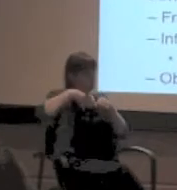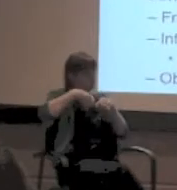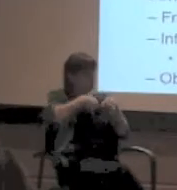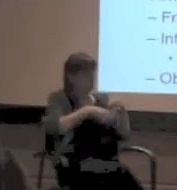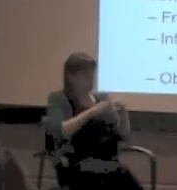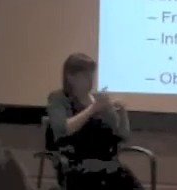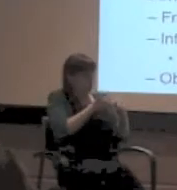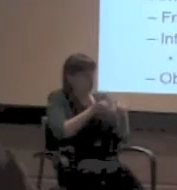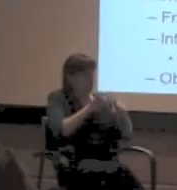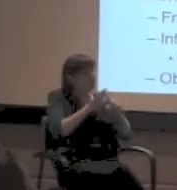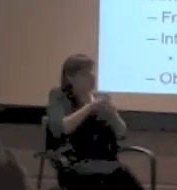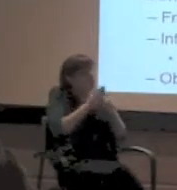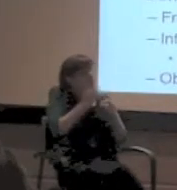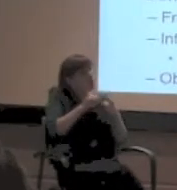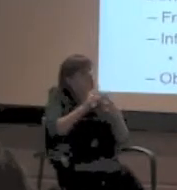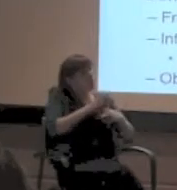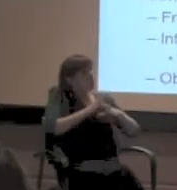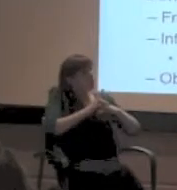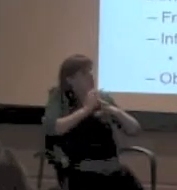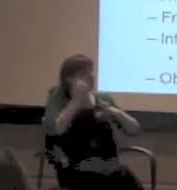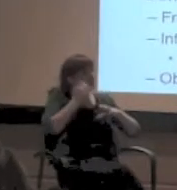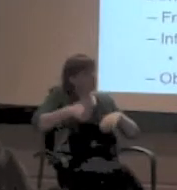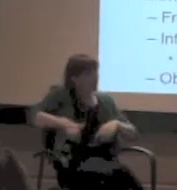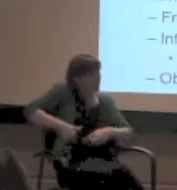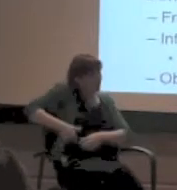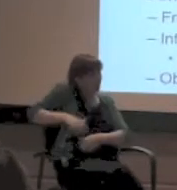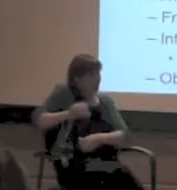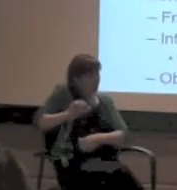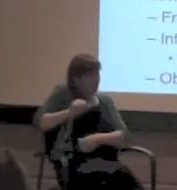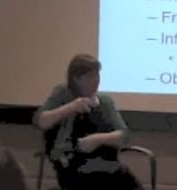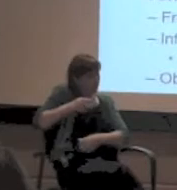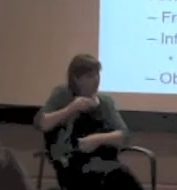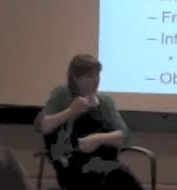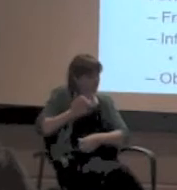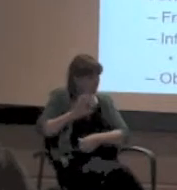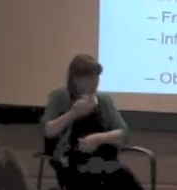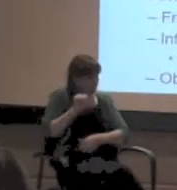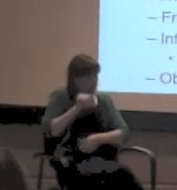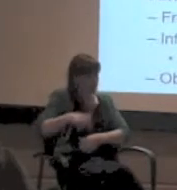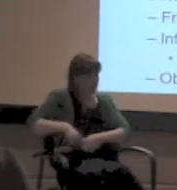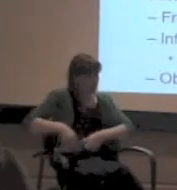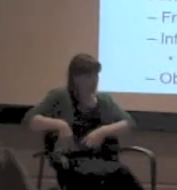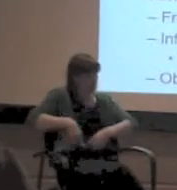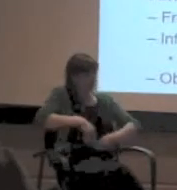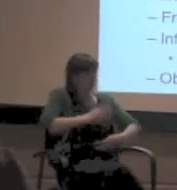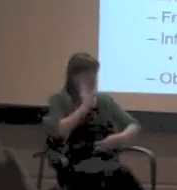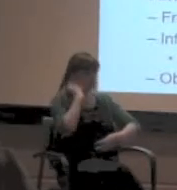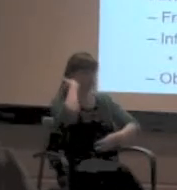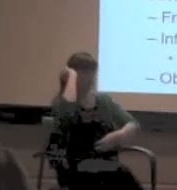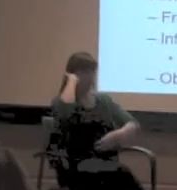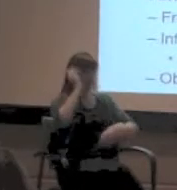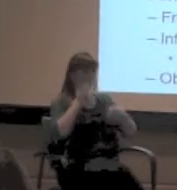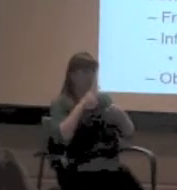The valve is to prevent, in case you get appendicitis, that the fluid doesn't start pumping into your head while you're